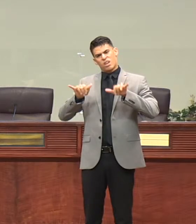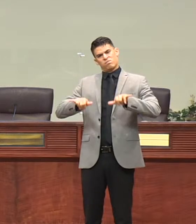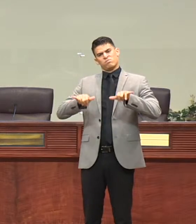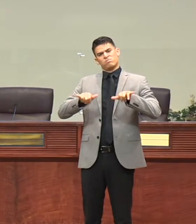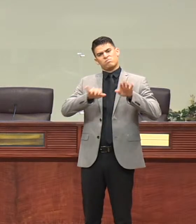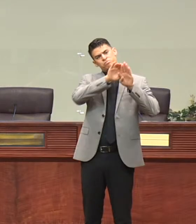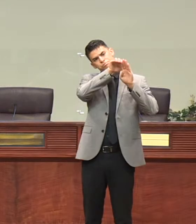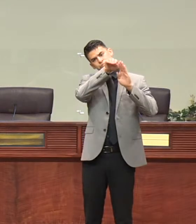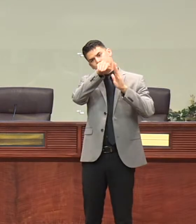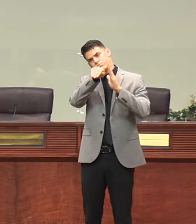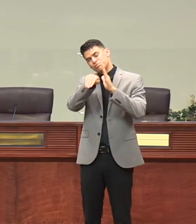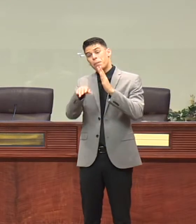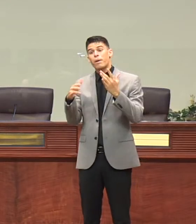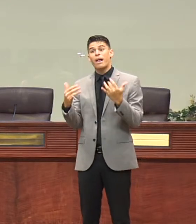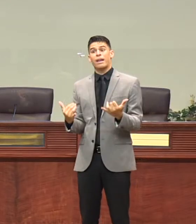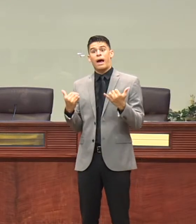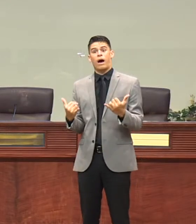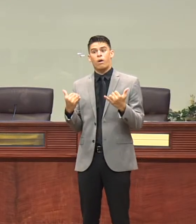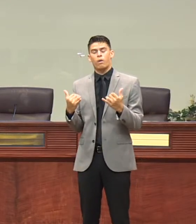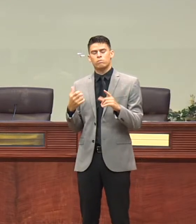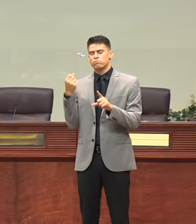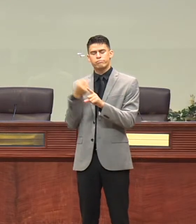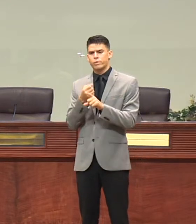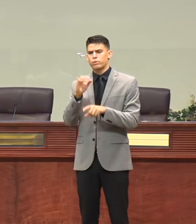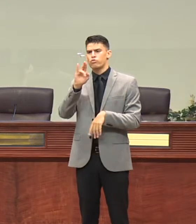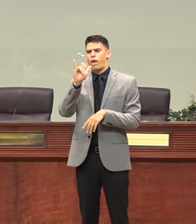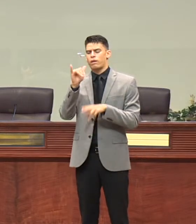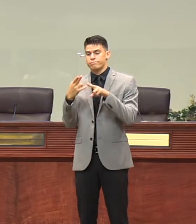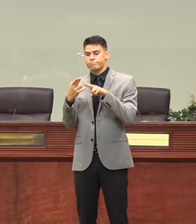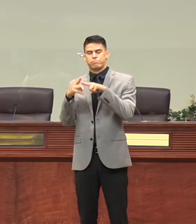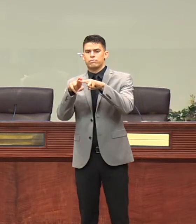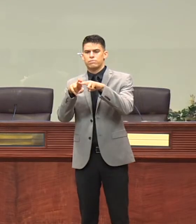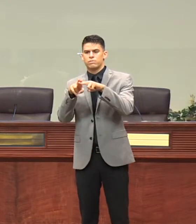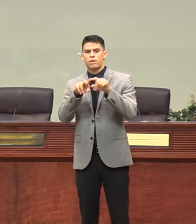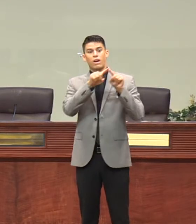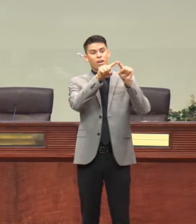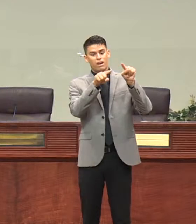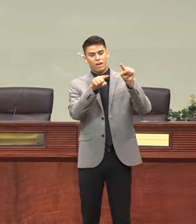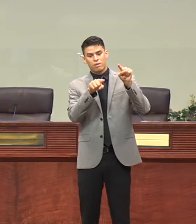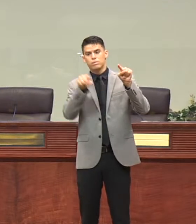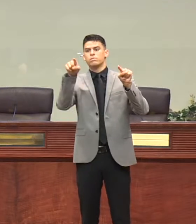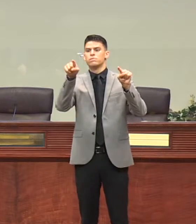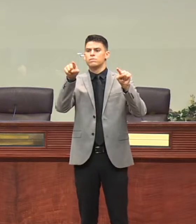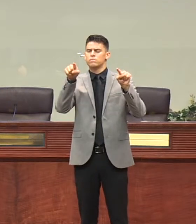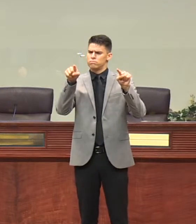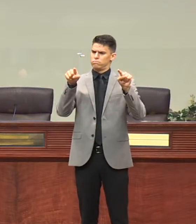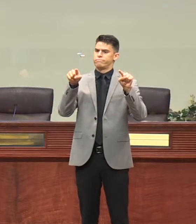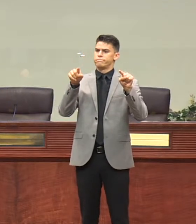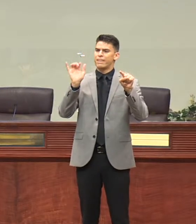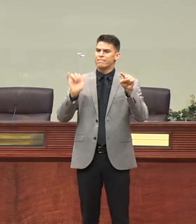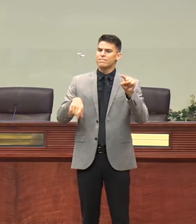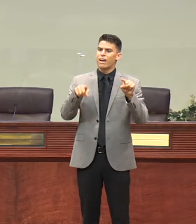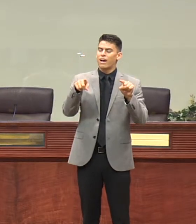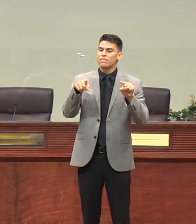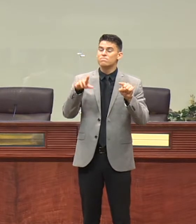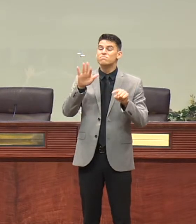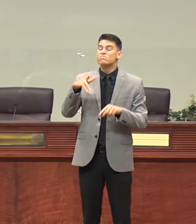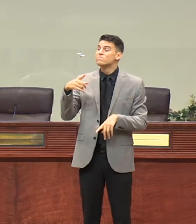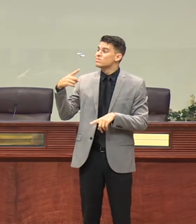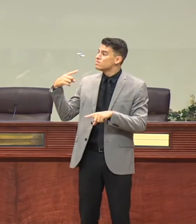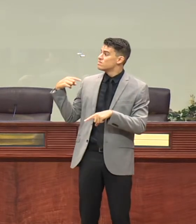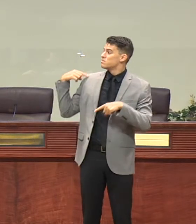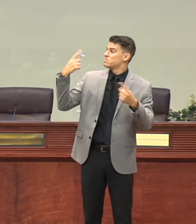state assign cases. But that's another interesting observation that we have gone through the data. Every single month